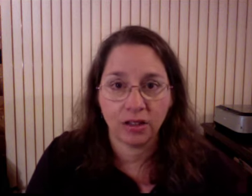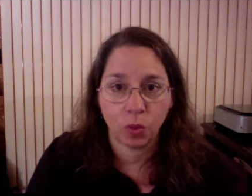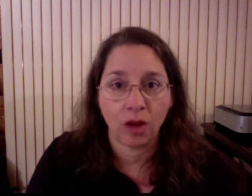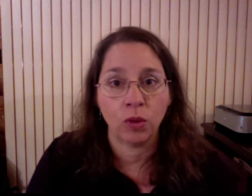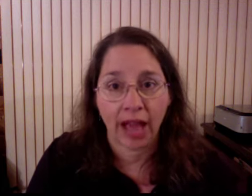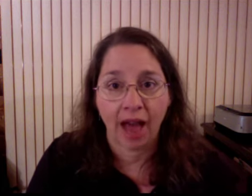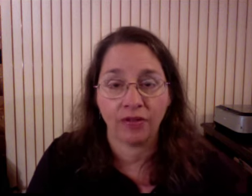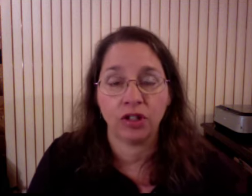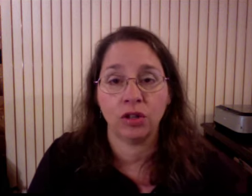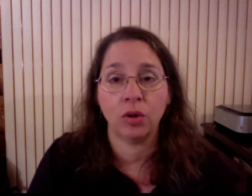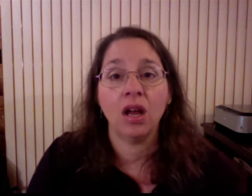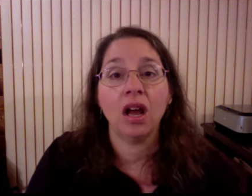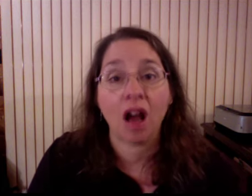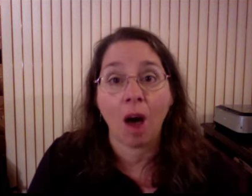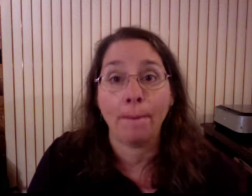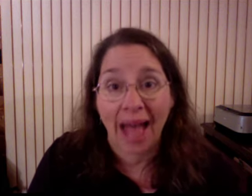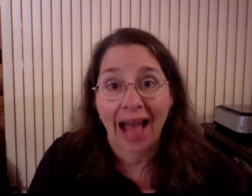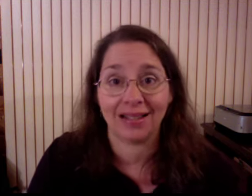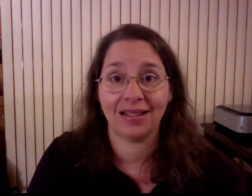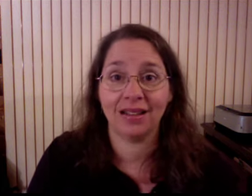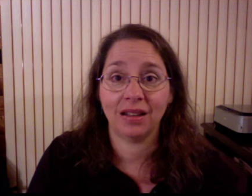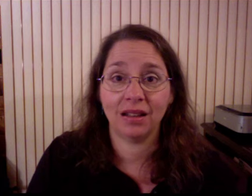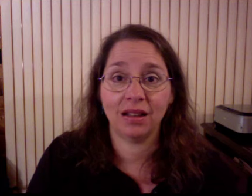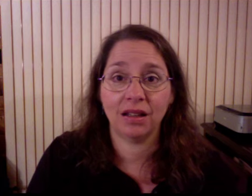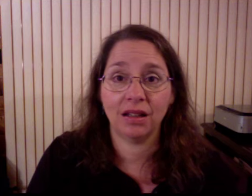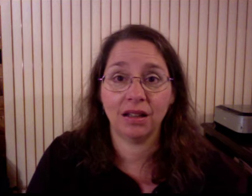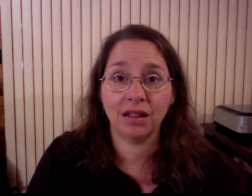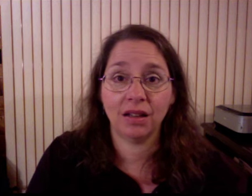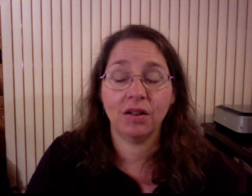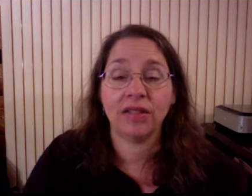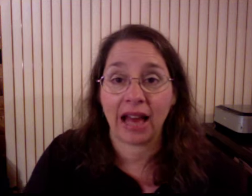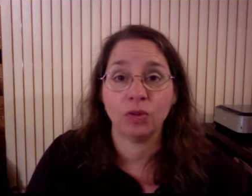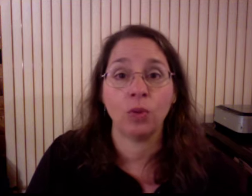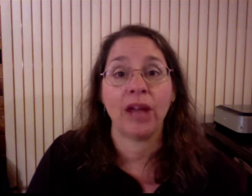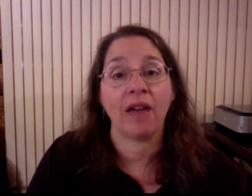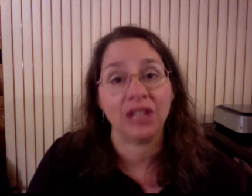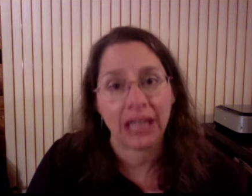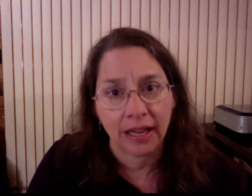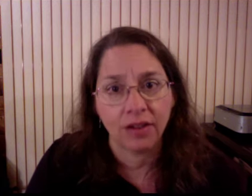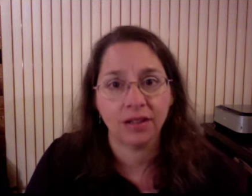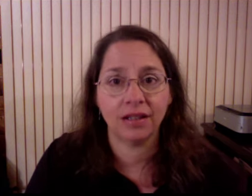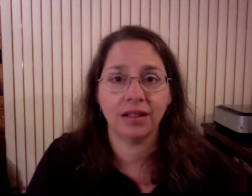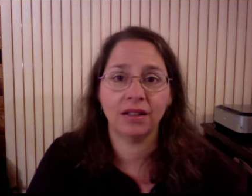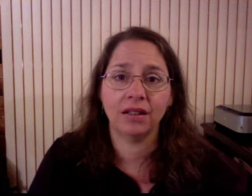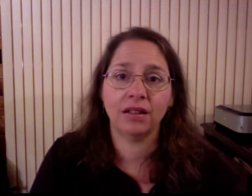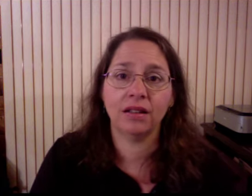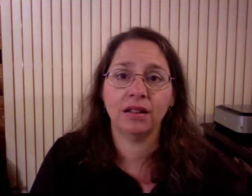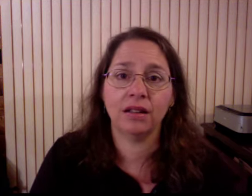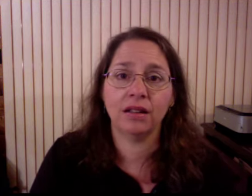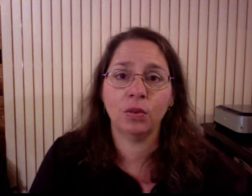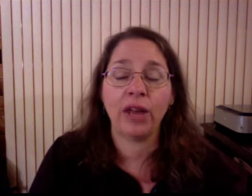what we have to combat. That is what we have to heal. We have